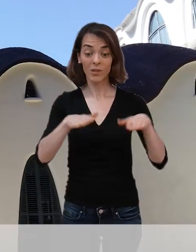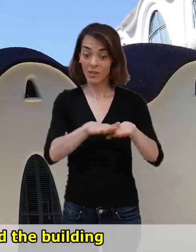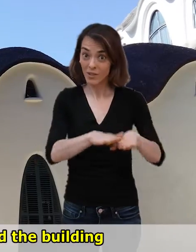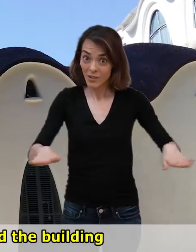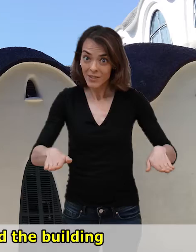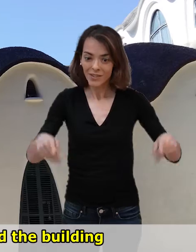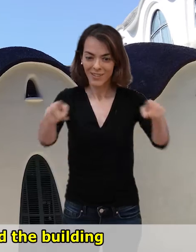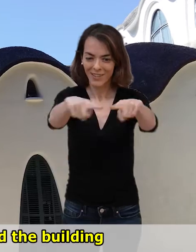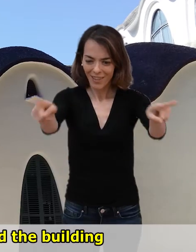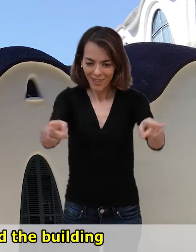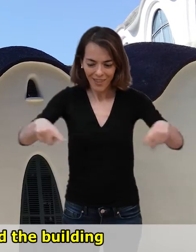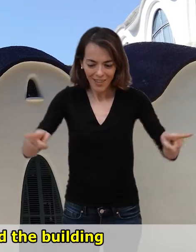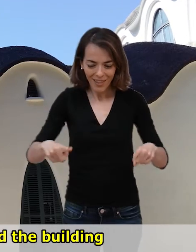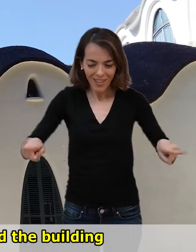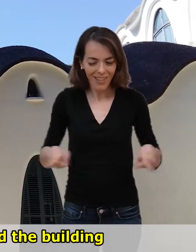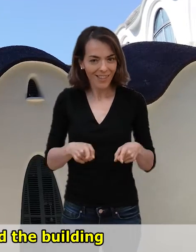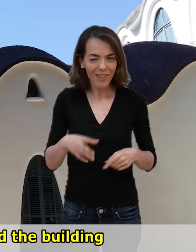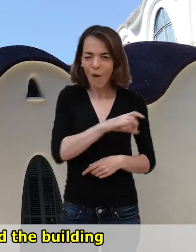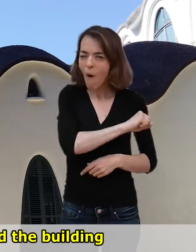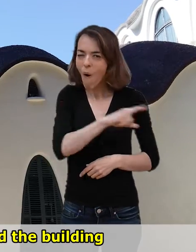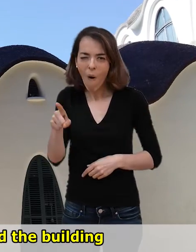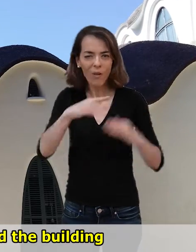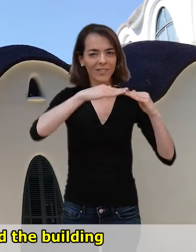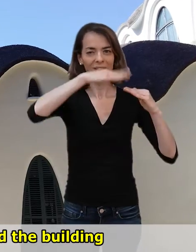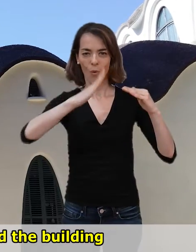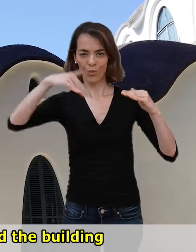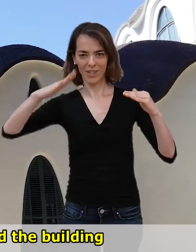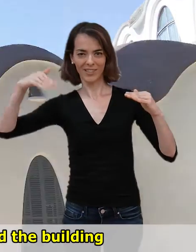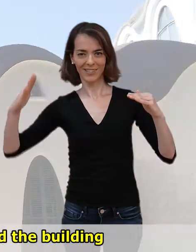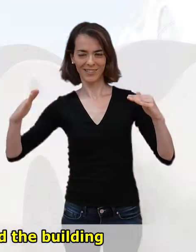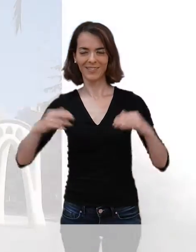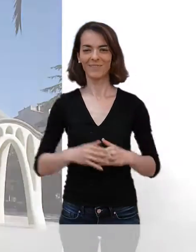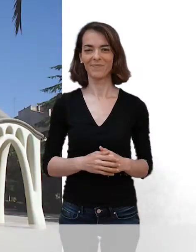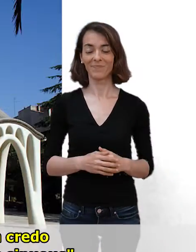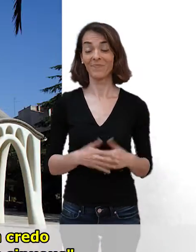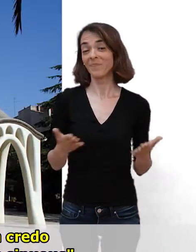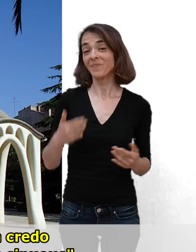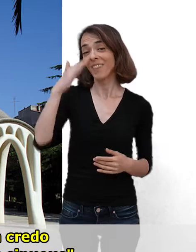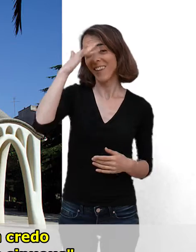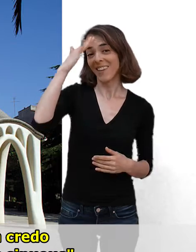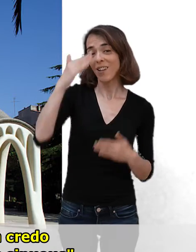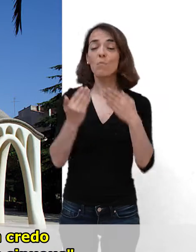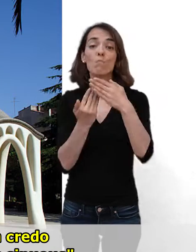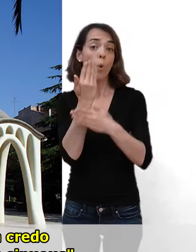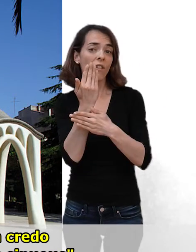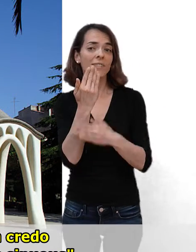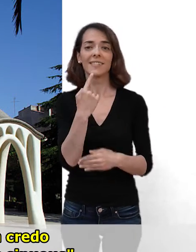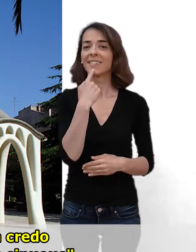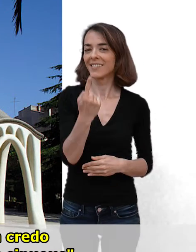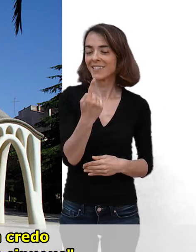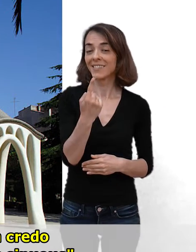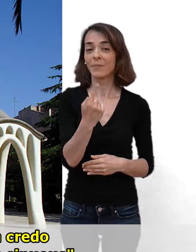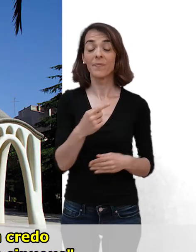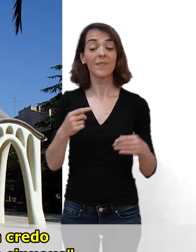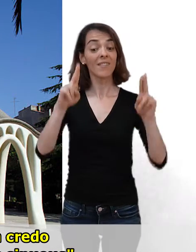door, and even the raised area around the building are all undulating. After all, the Modernista